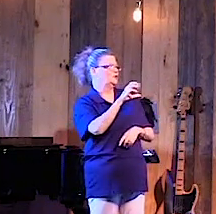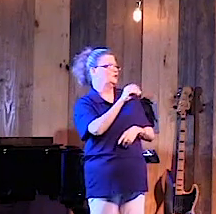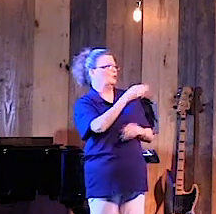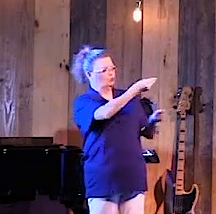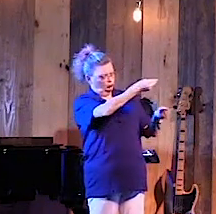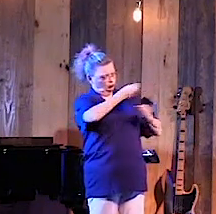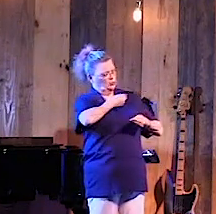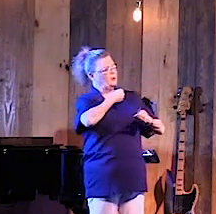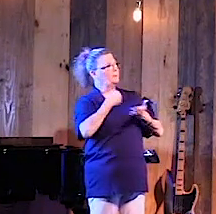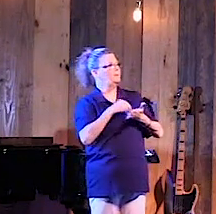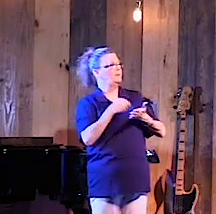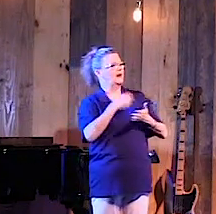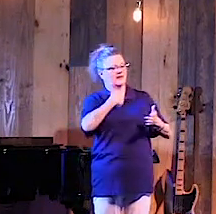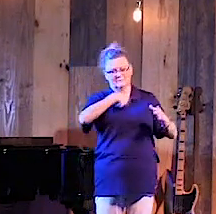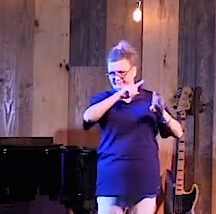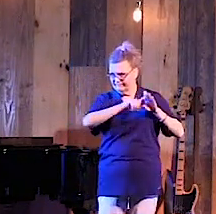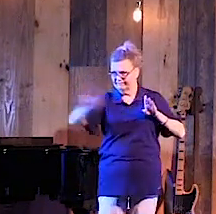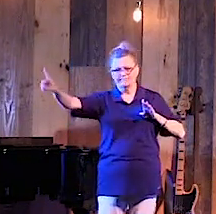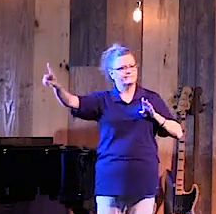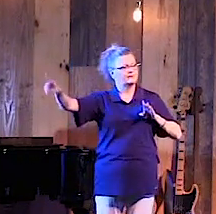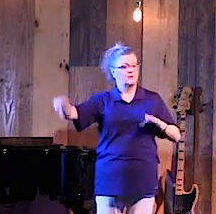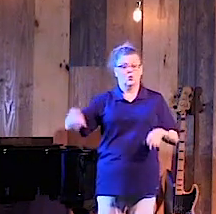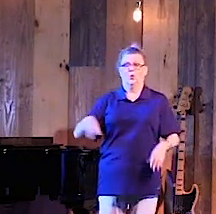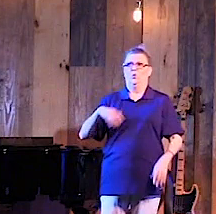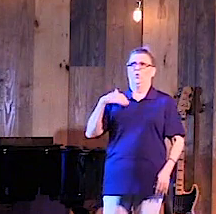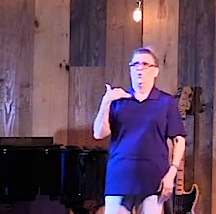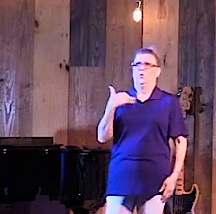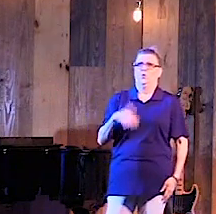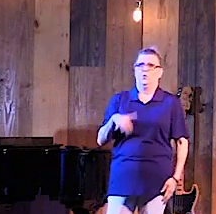going to go away." I can't imagine anything